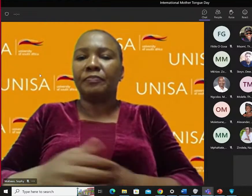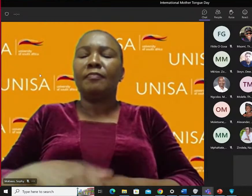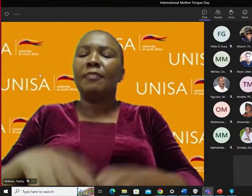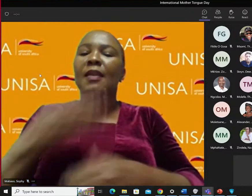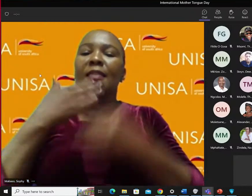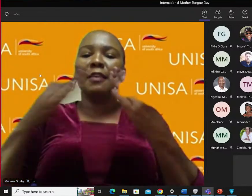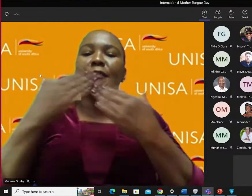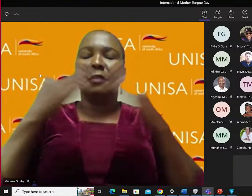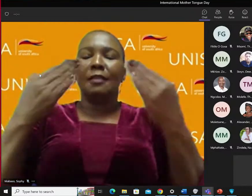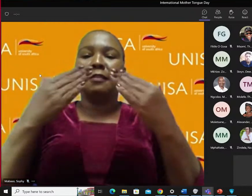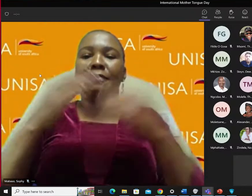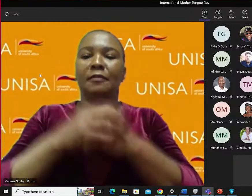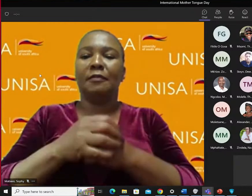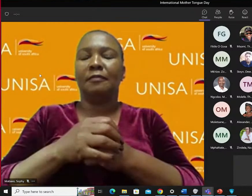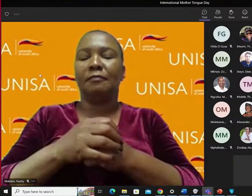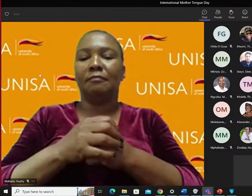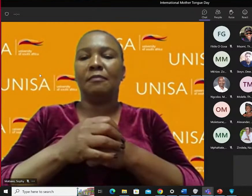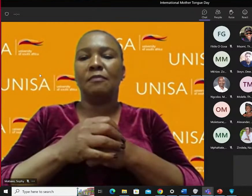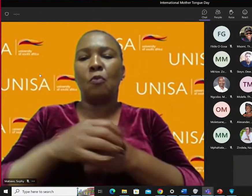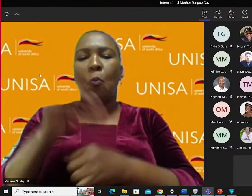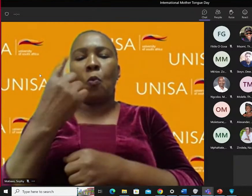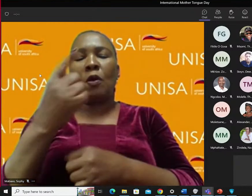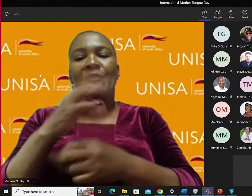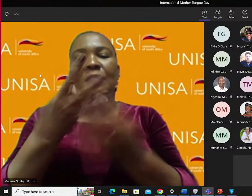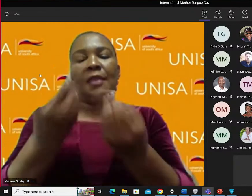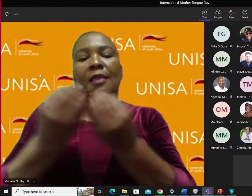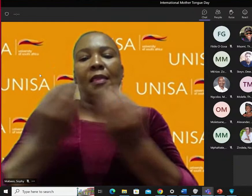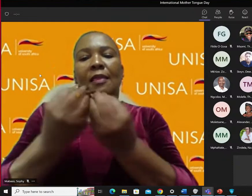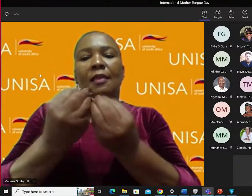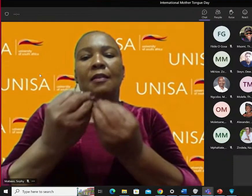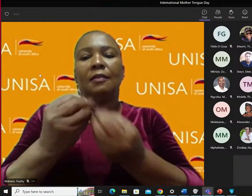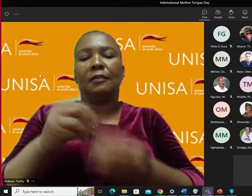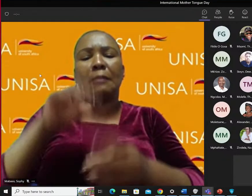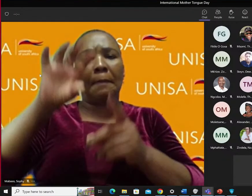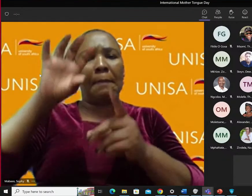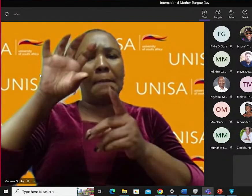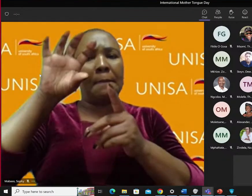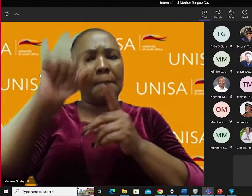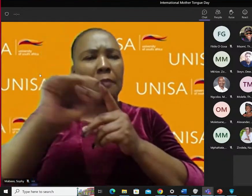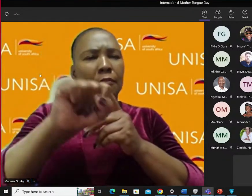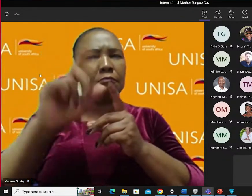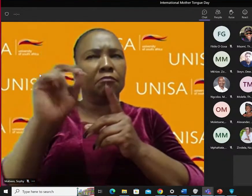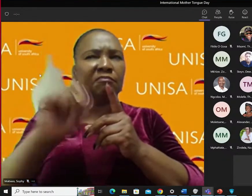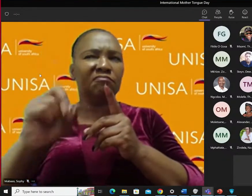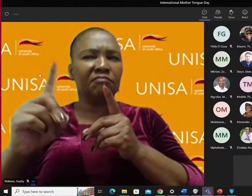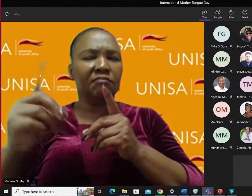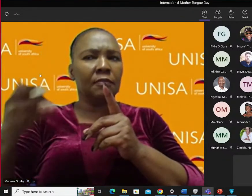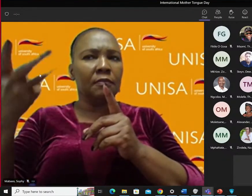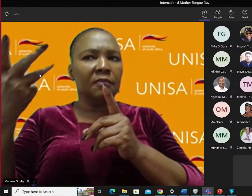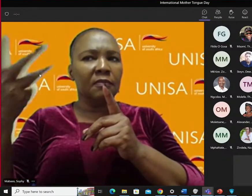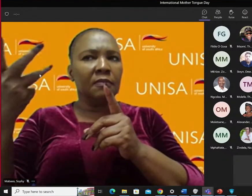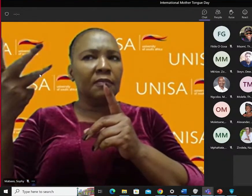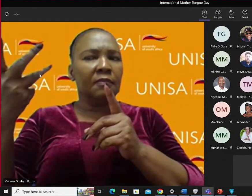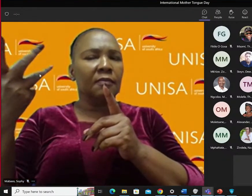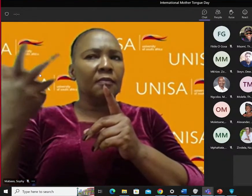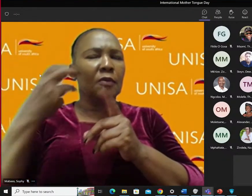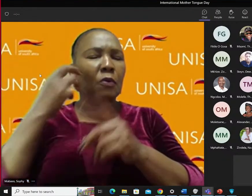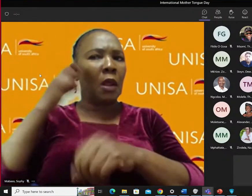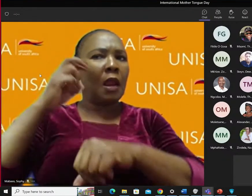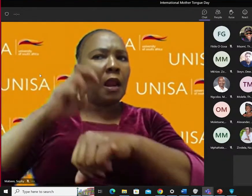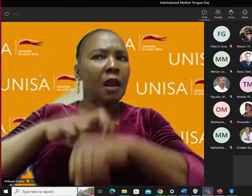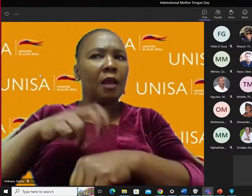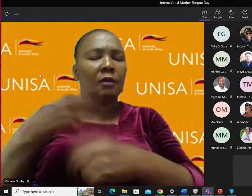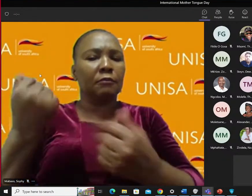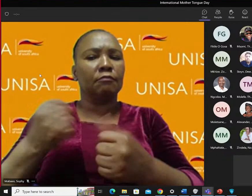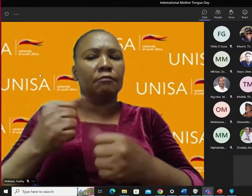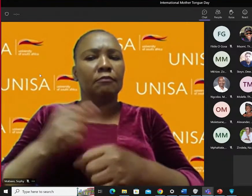you. And one of the things that I picked up is that we really need to preserve